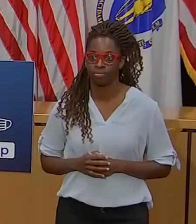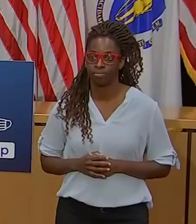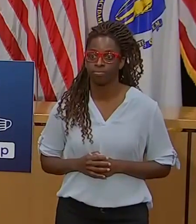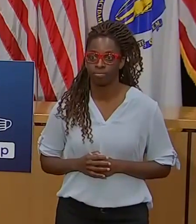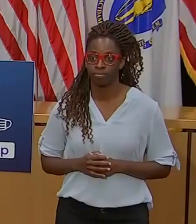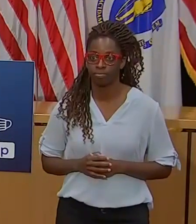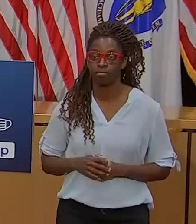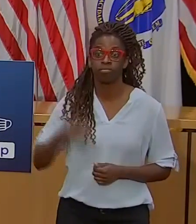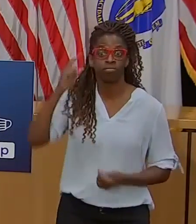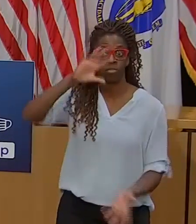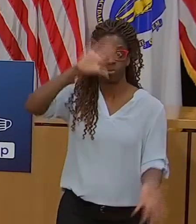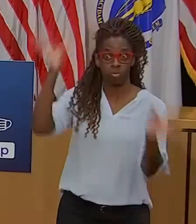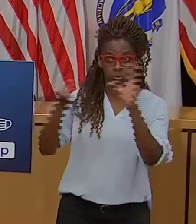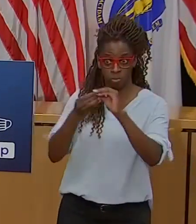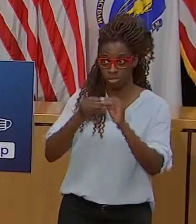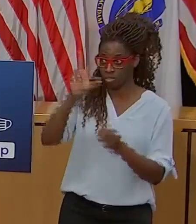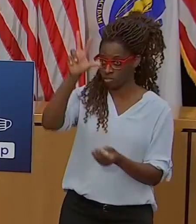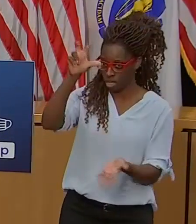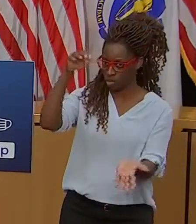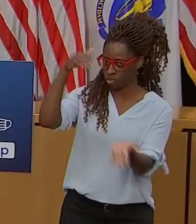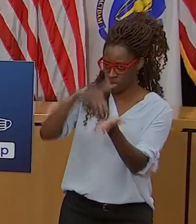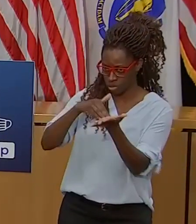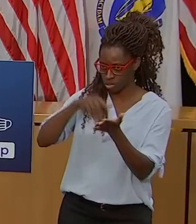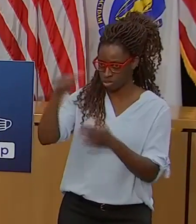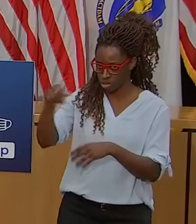allocation will go to the following groups: